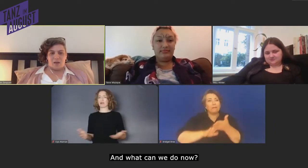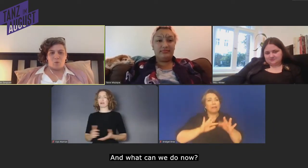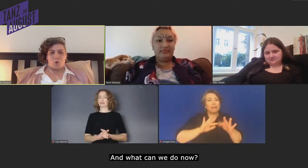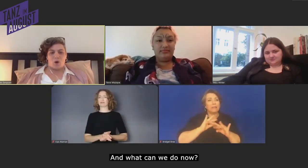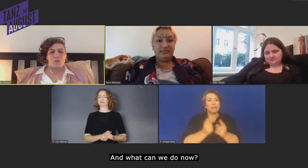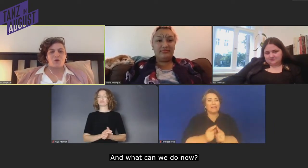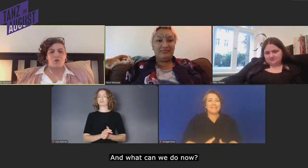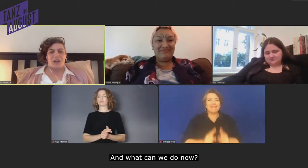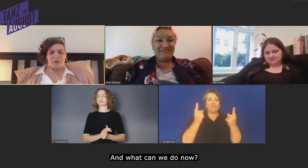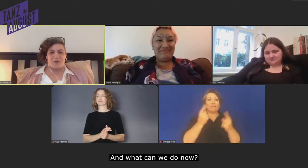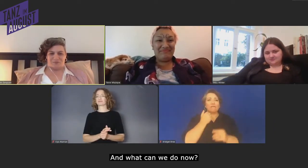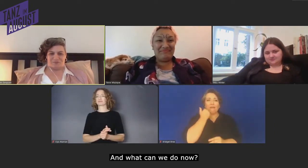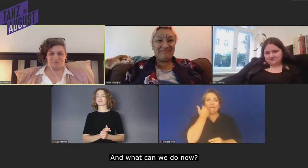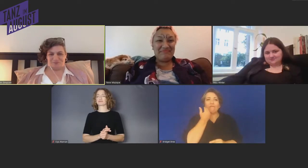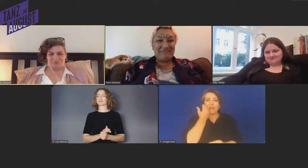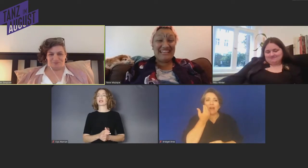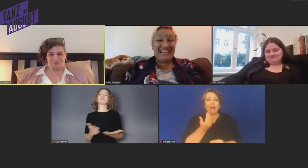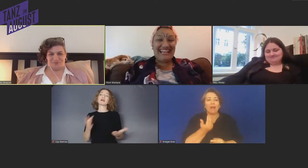And what can we do now?